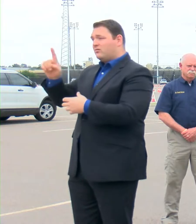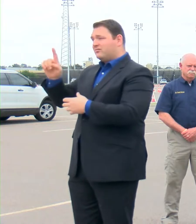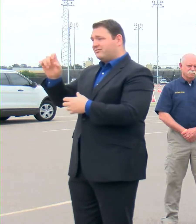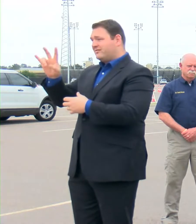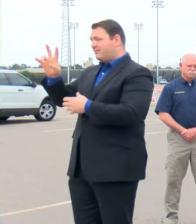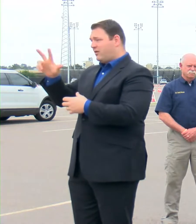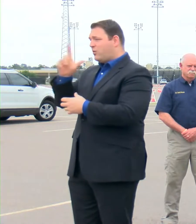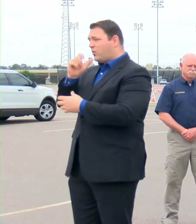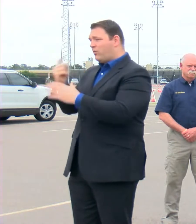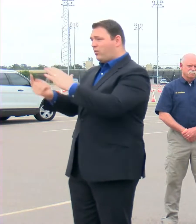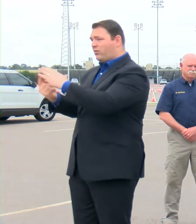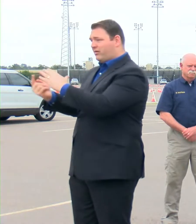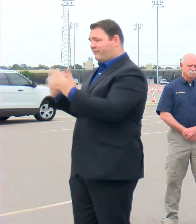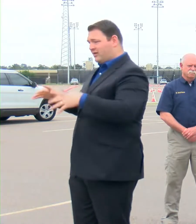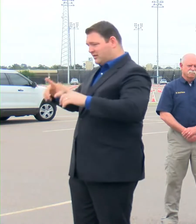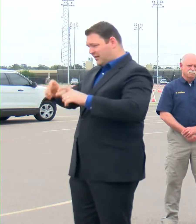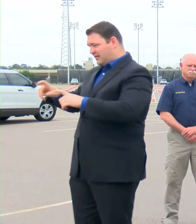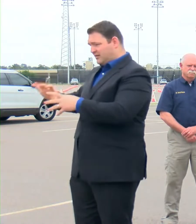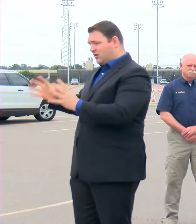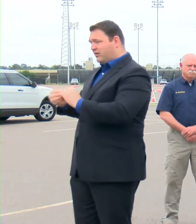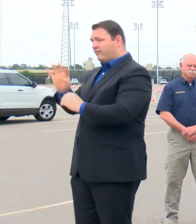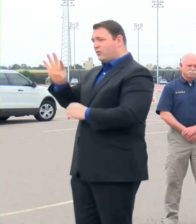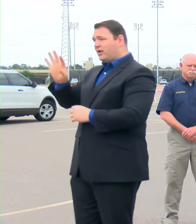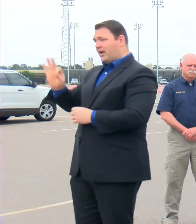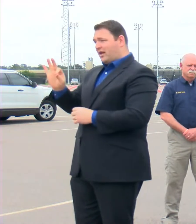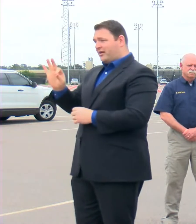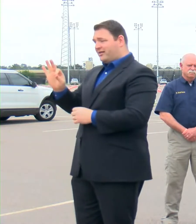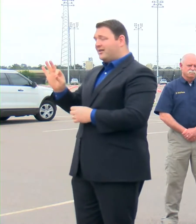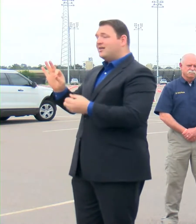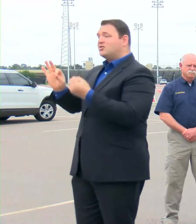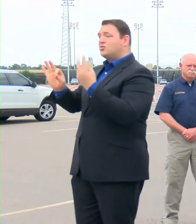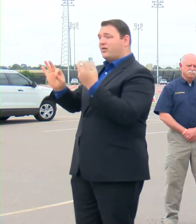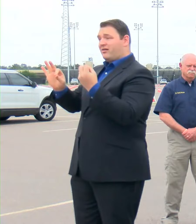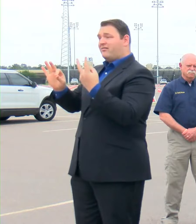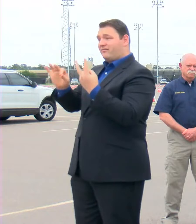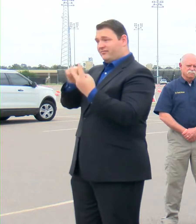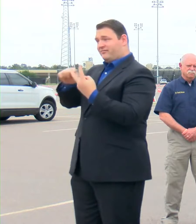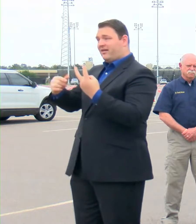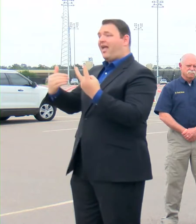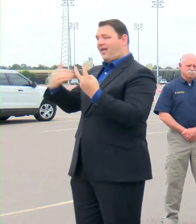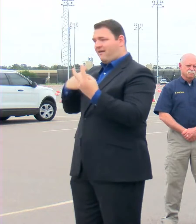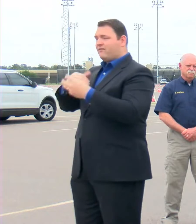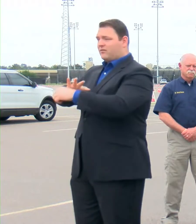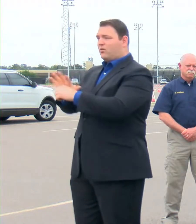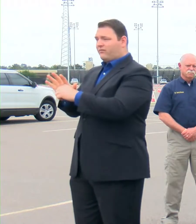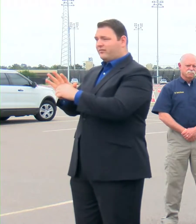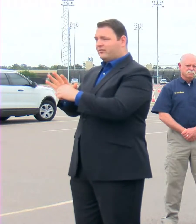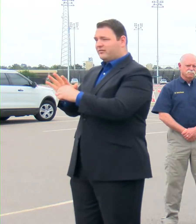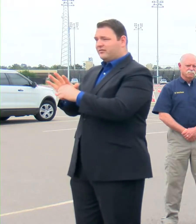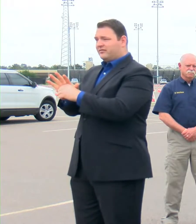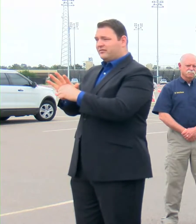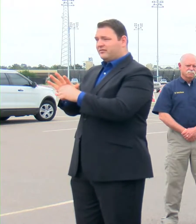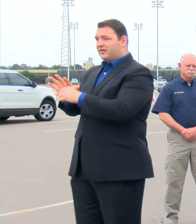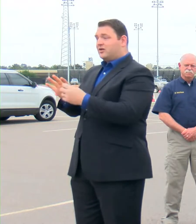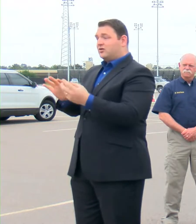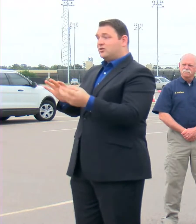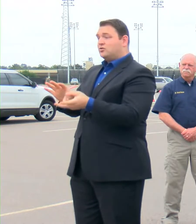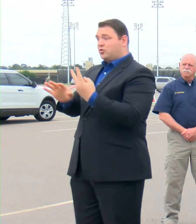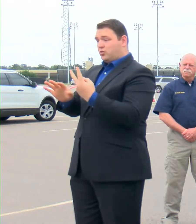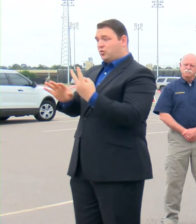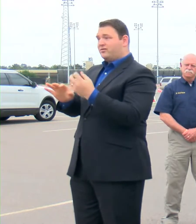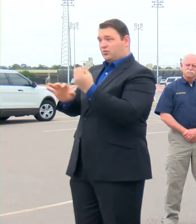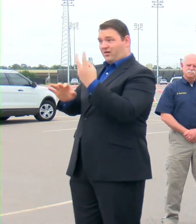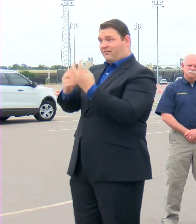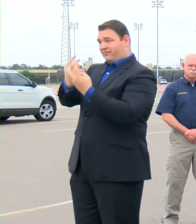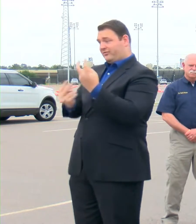tested 49. 12 have come back positive for COVID-19. 2 of those have since recovered. So right now we